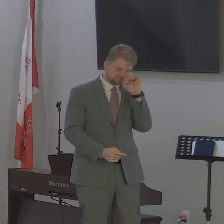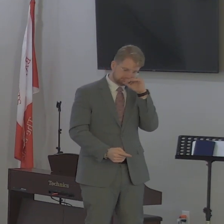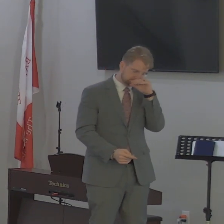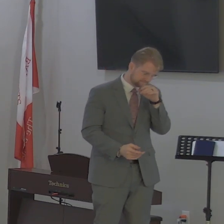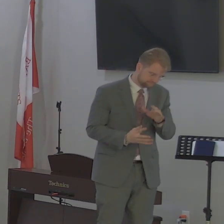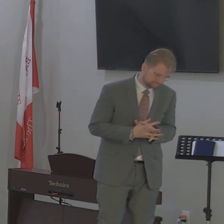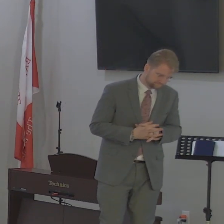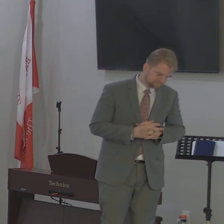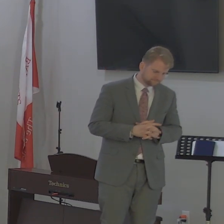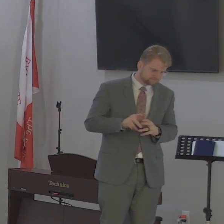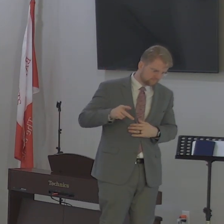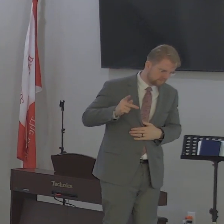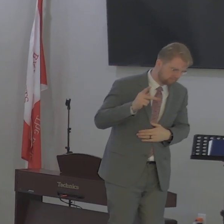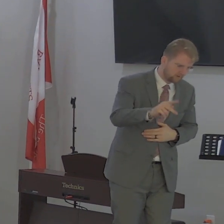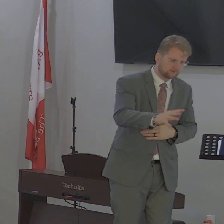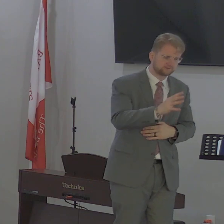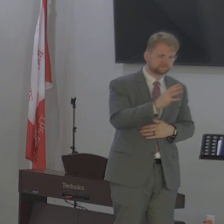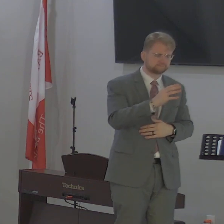to following the law.